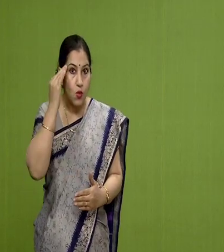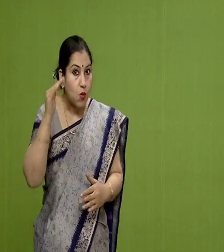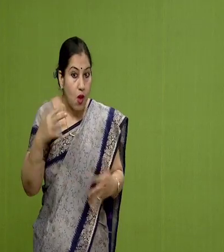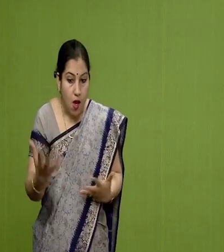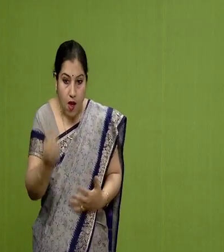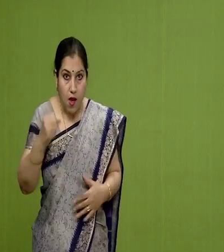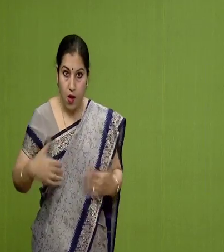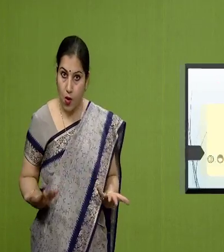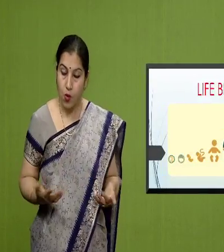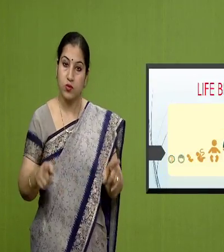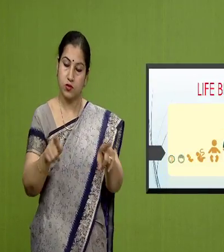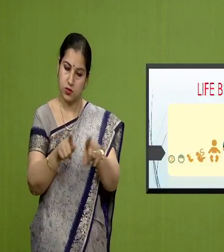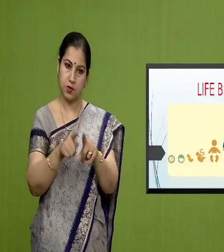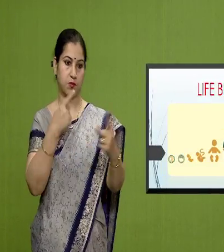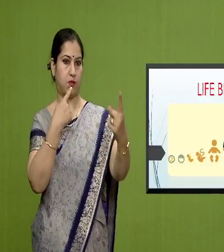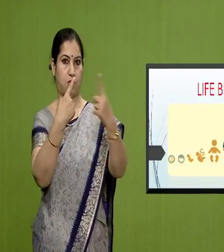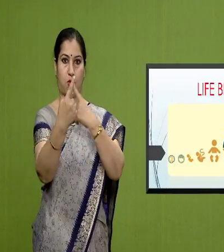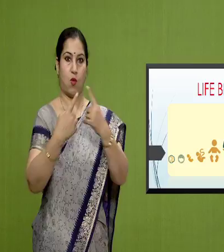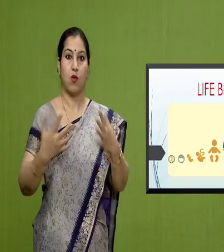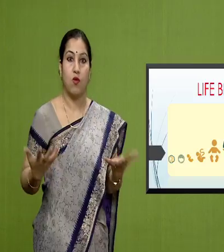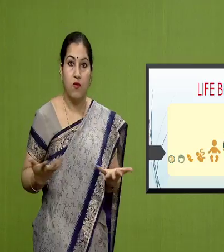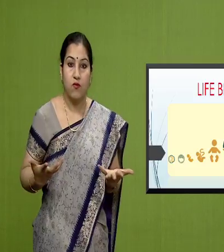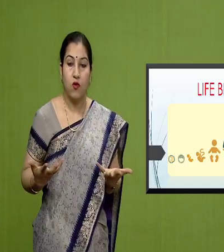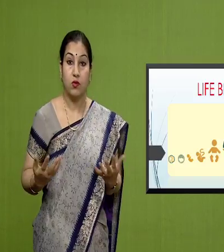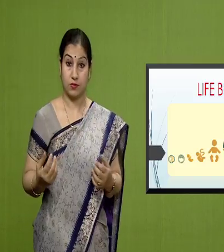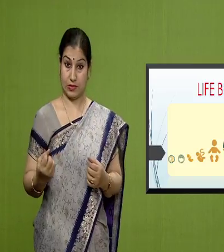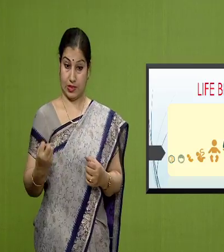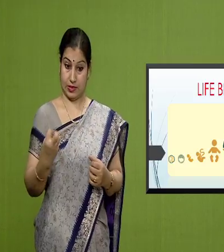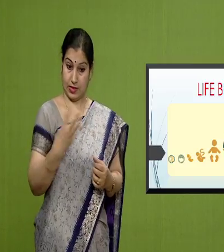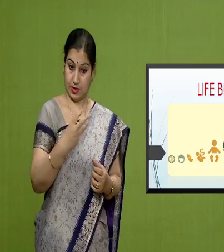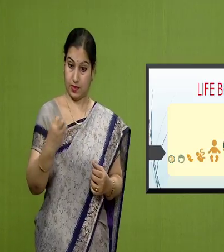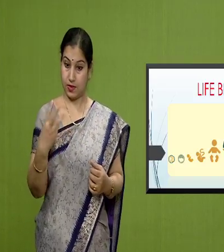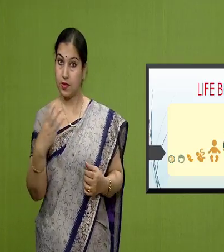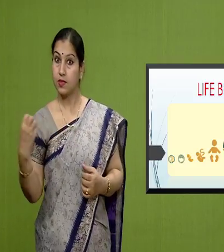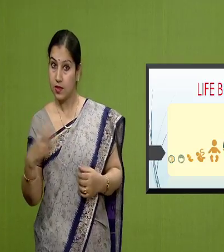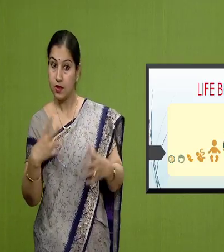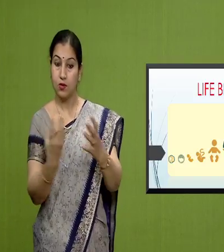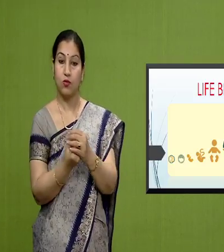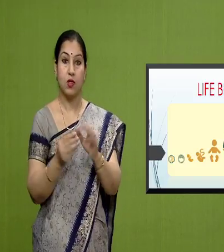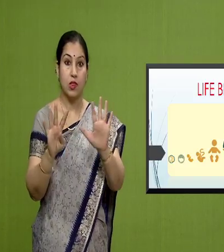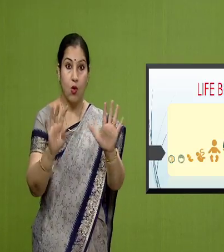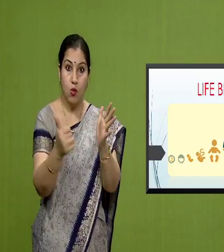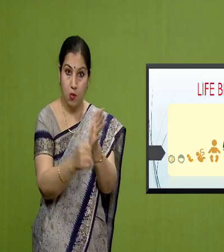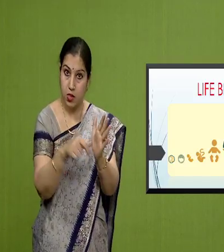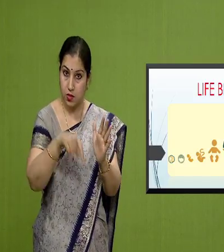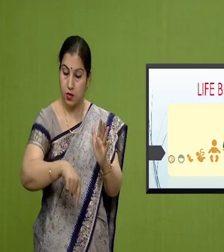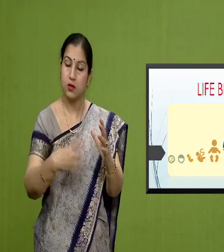pregnancy, and also we shall discuss about trimesters during pregnancy and